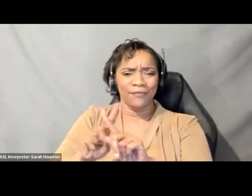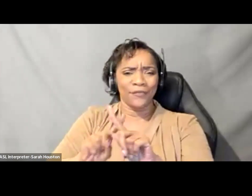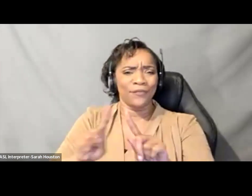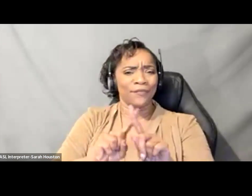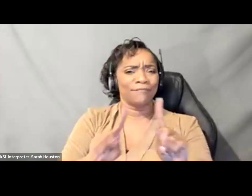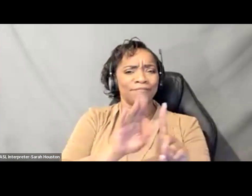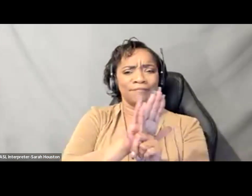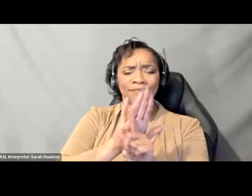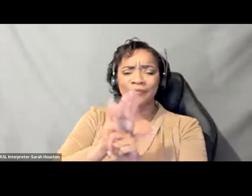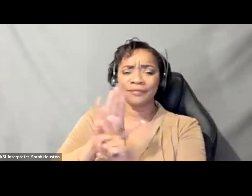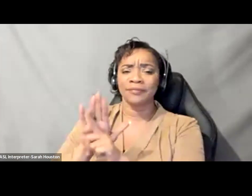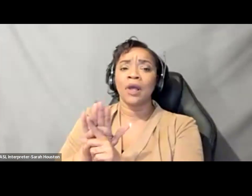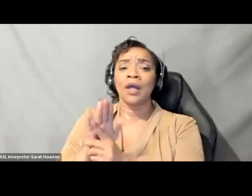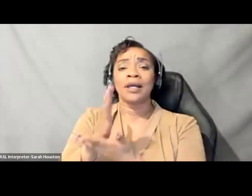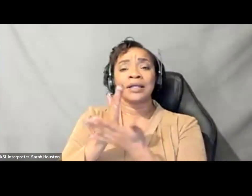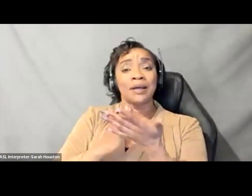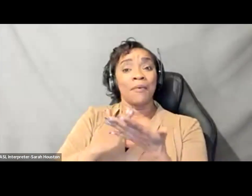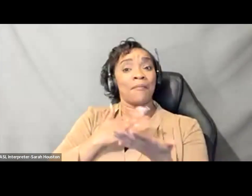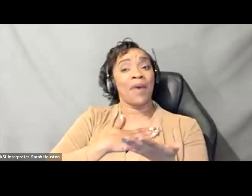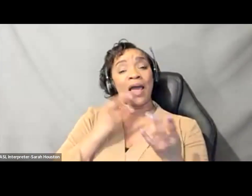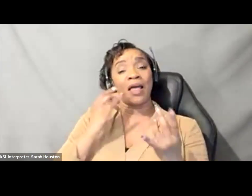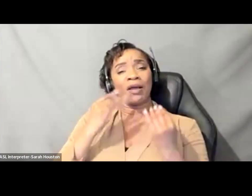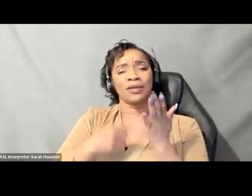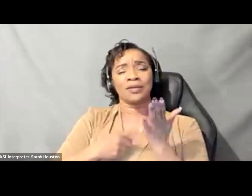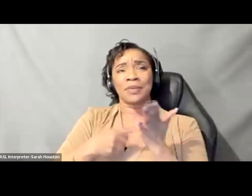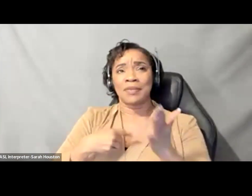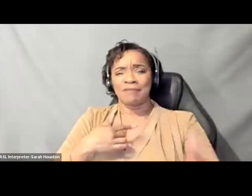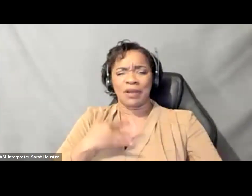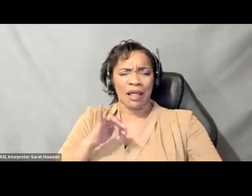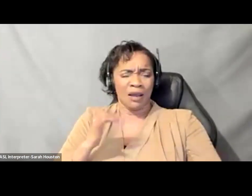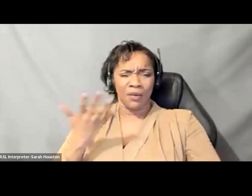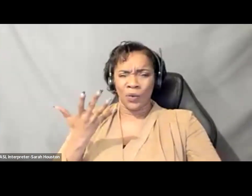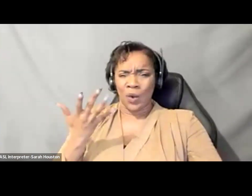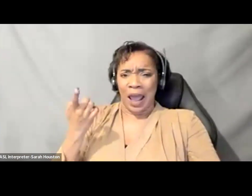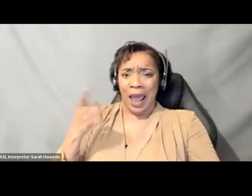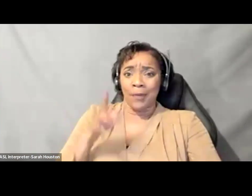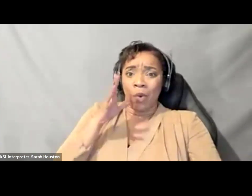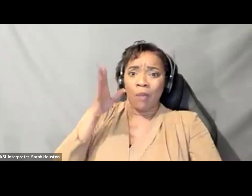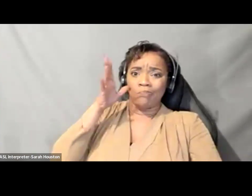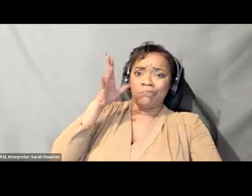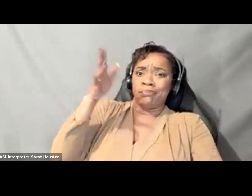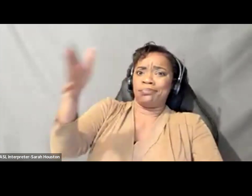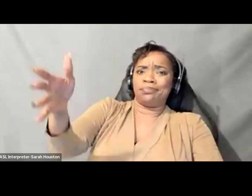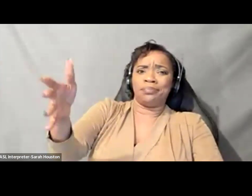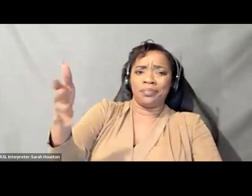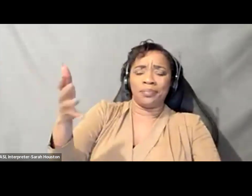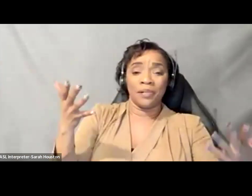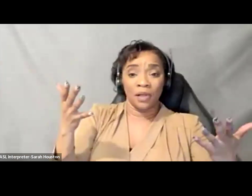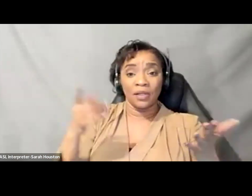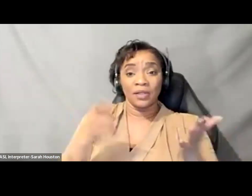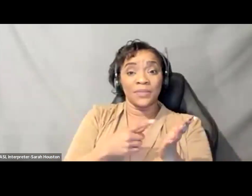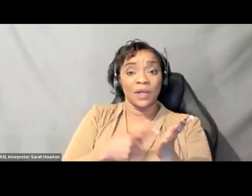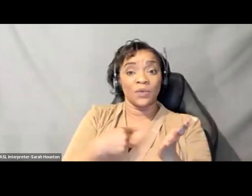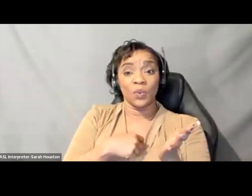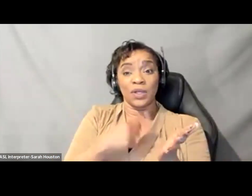Some of my thoughts are what's going to happen decades down the road. Like we sometimes see later, certain viruses may impact and